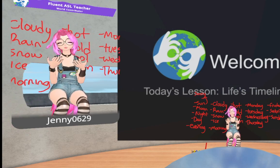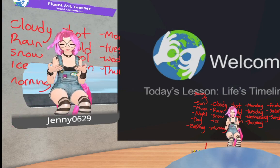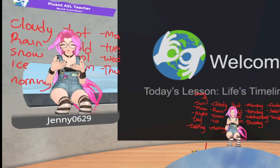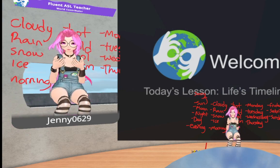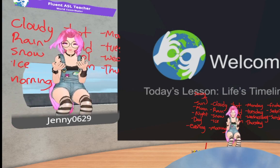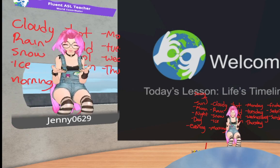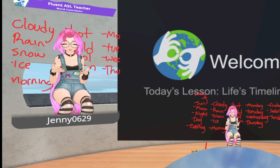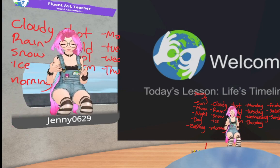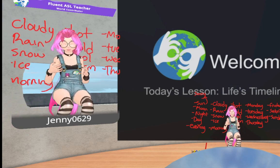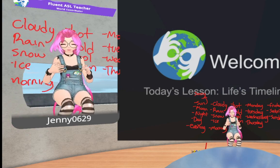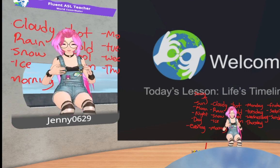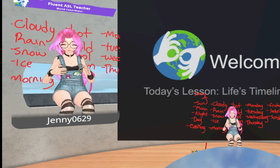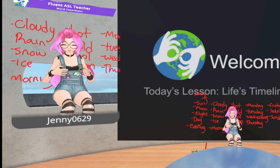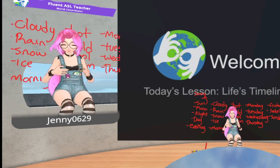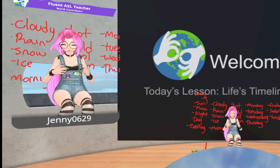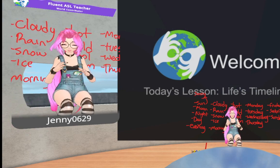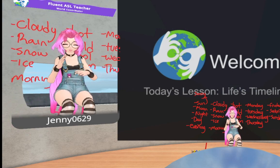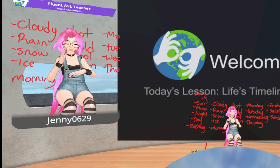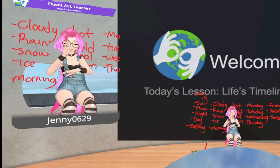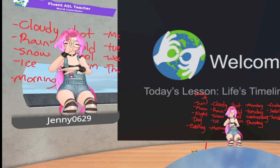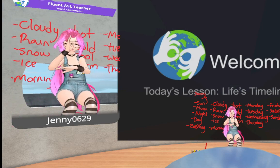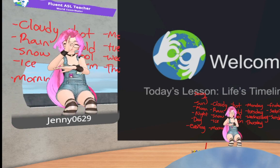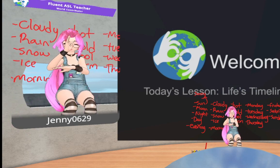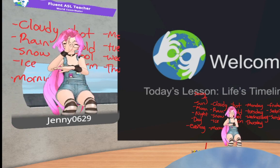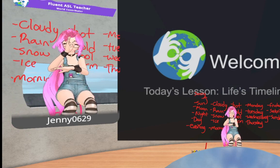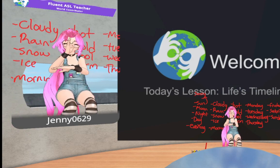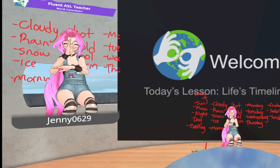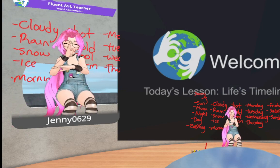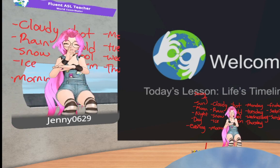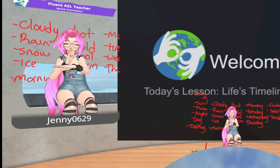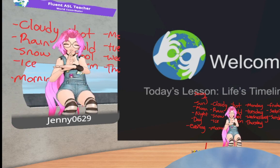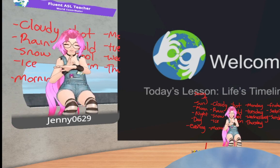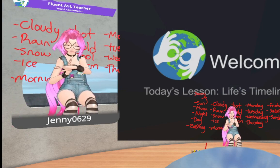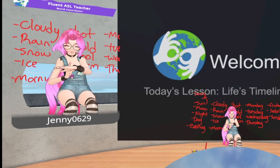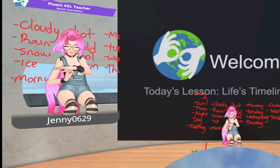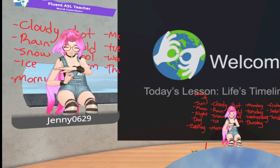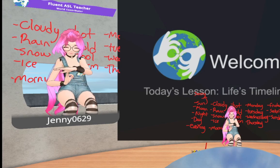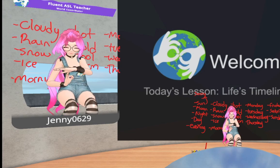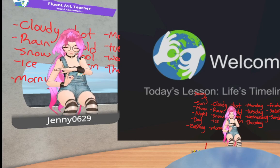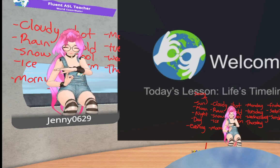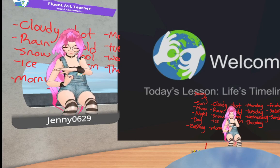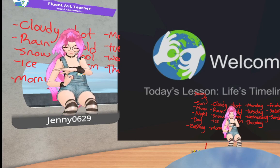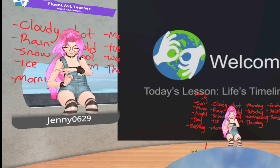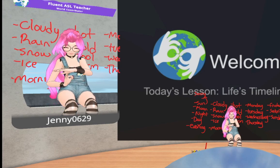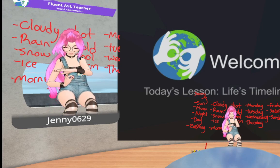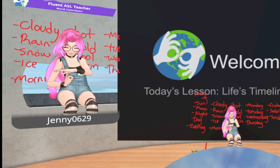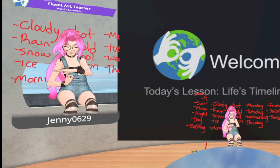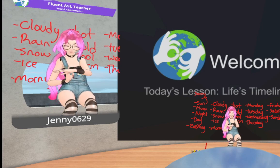information. We'll go through that again. So sunset,